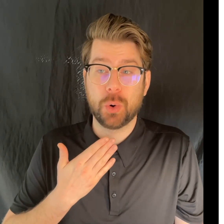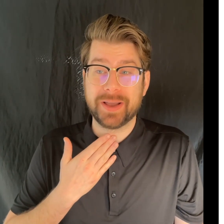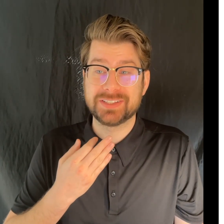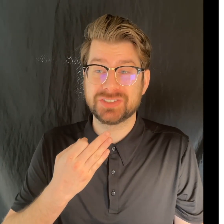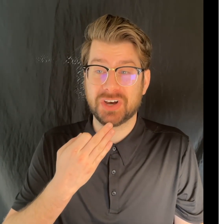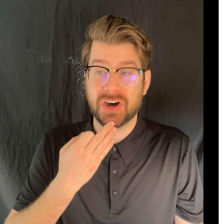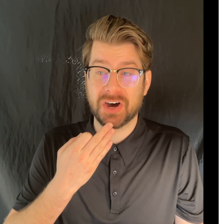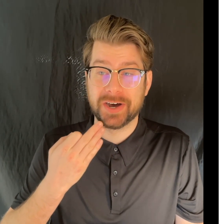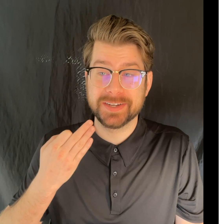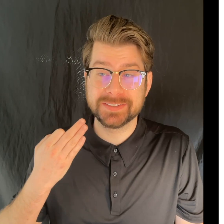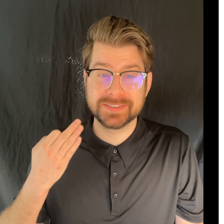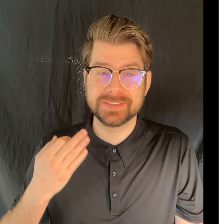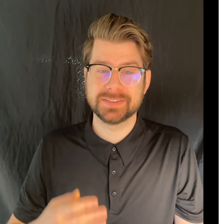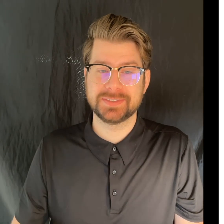soy sauce,